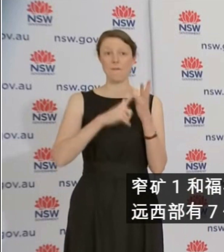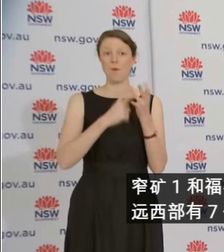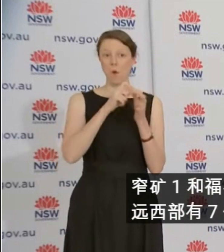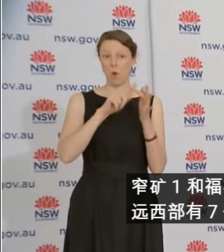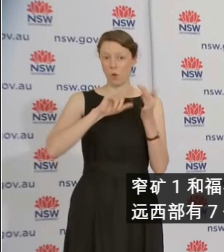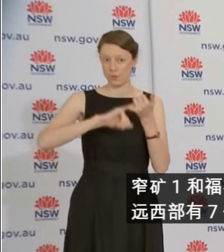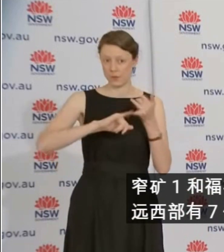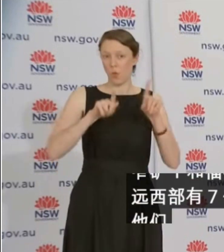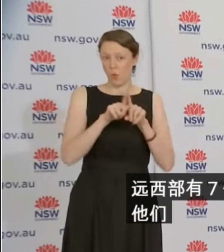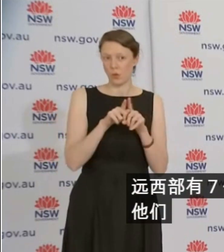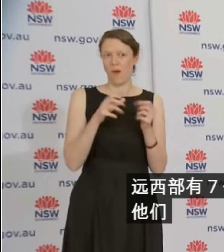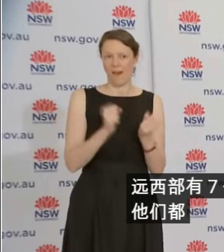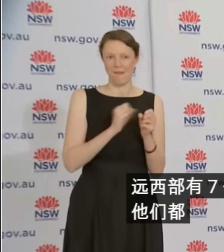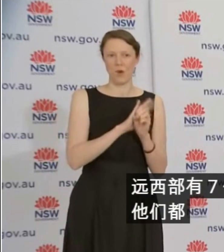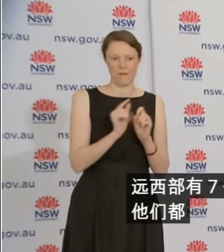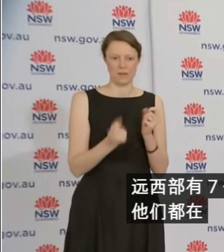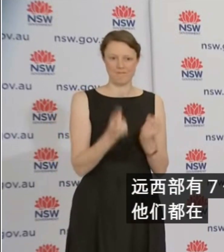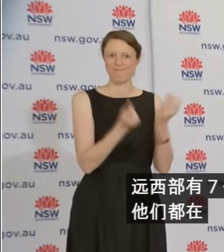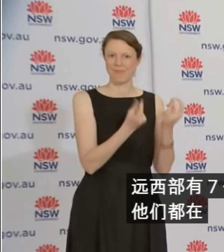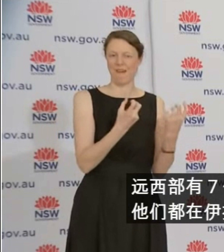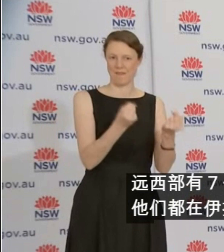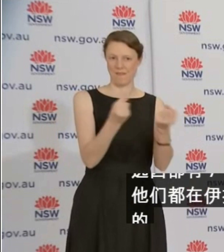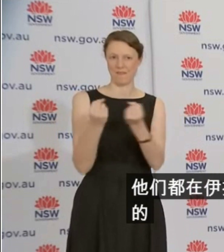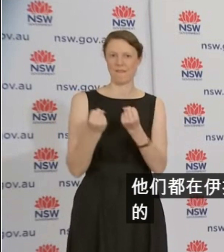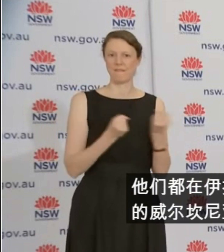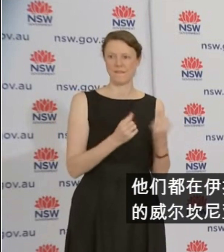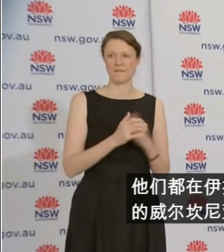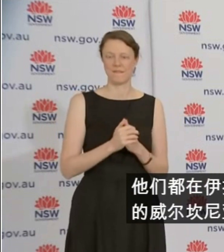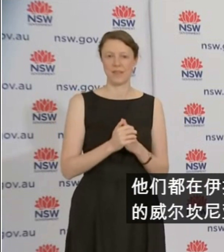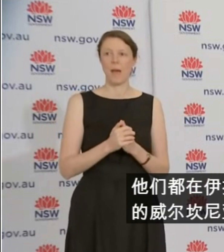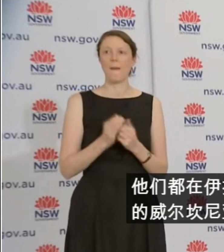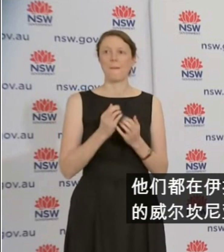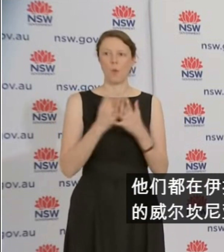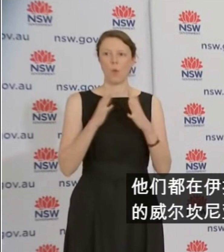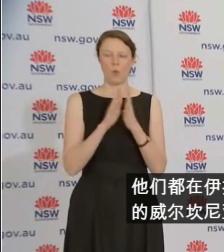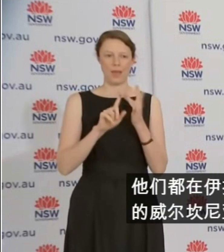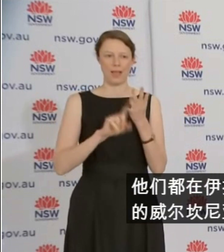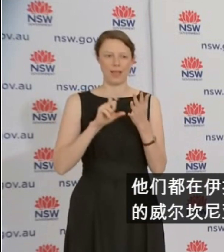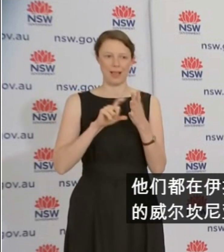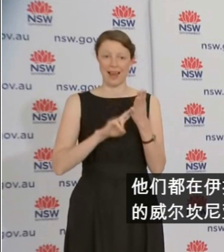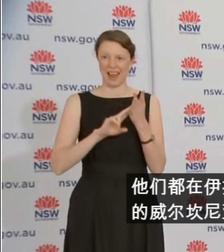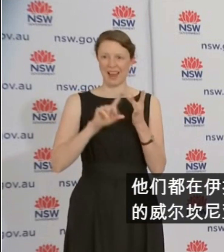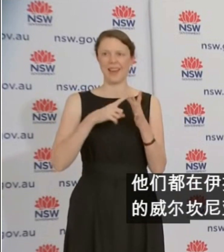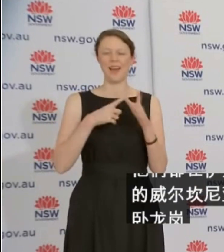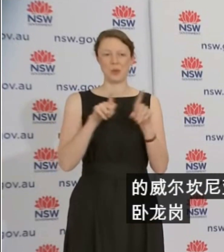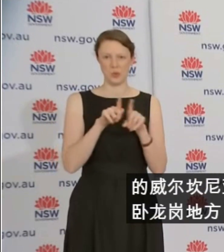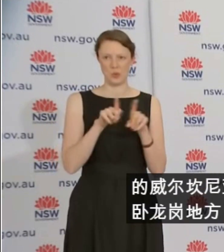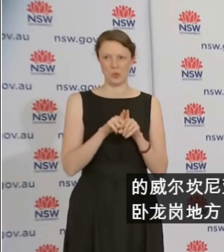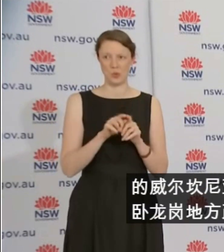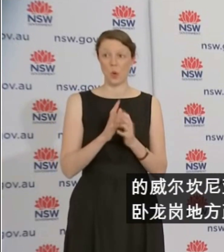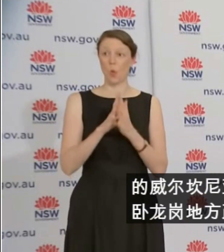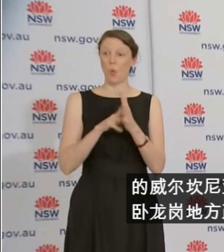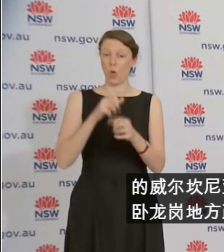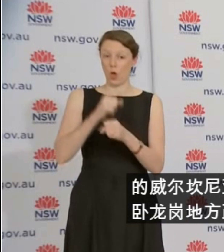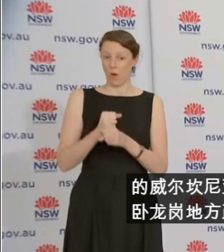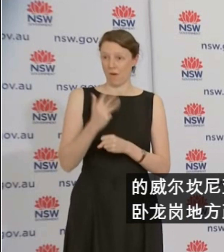7 new cases and they were all in Wilcannia. In the Illawarra, 13 new cases, 9 cases in the Wollongong local